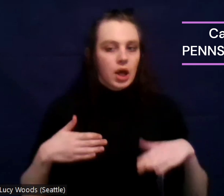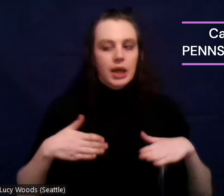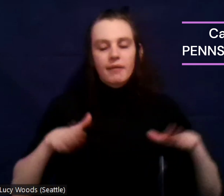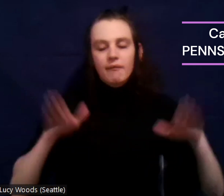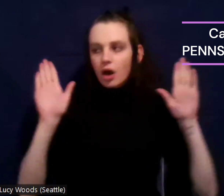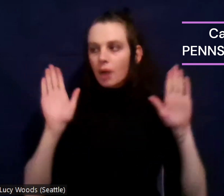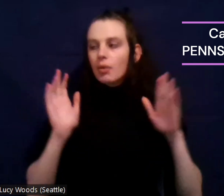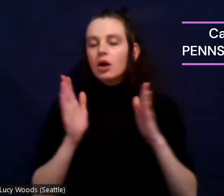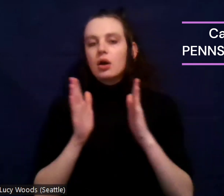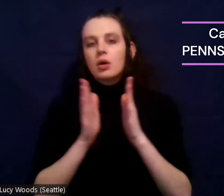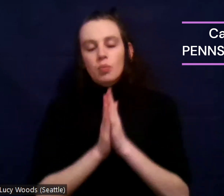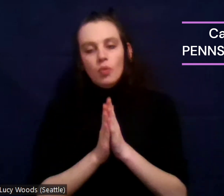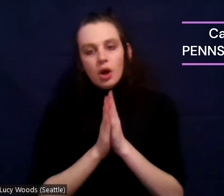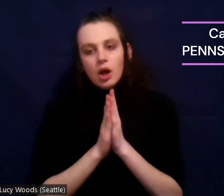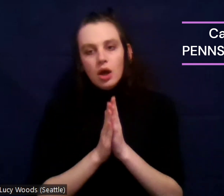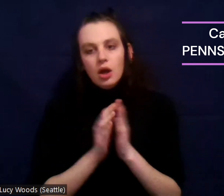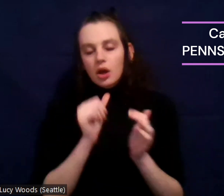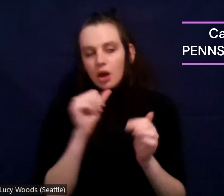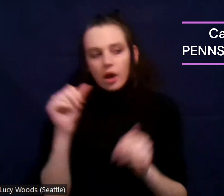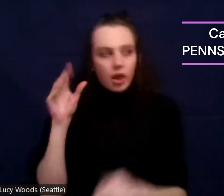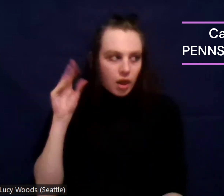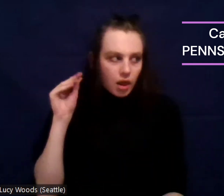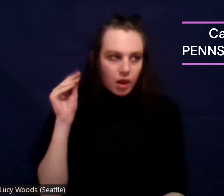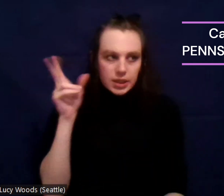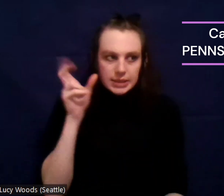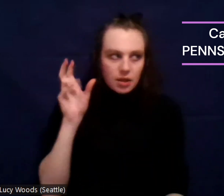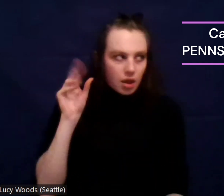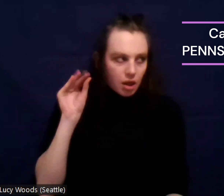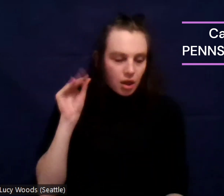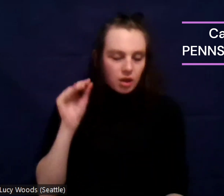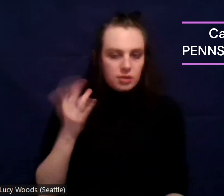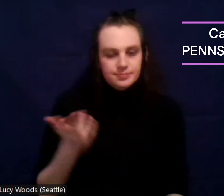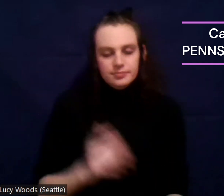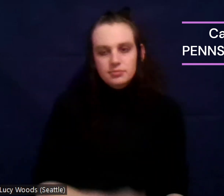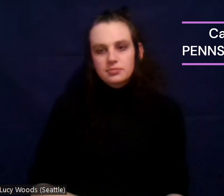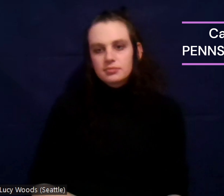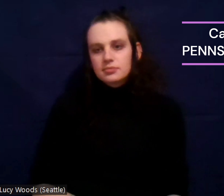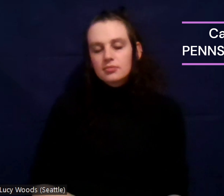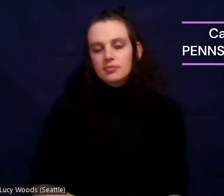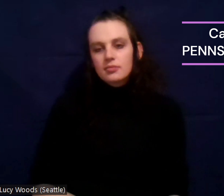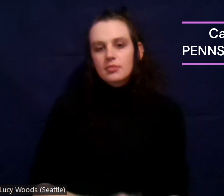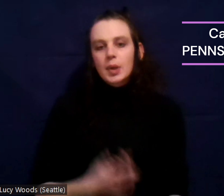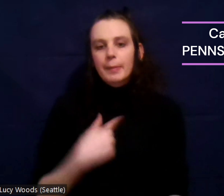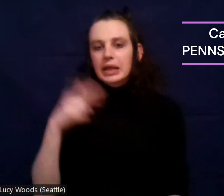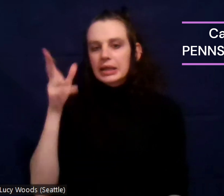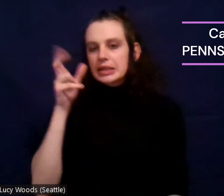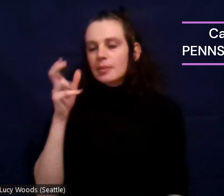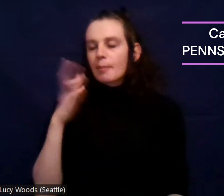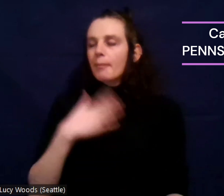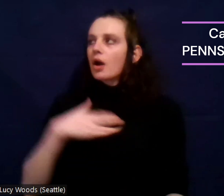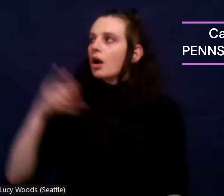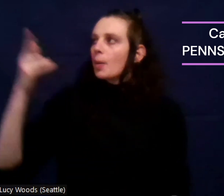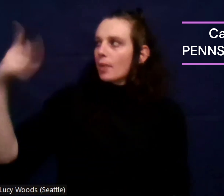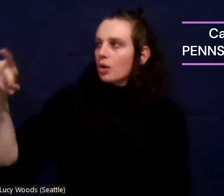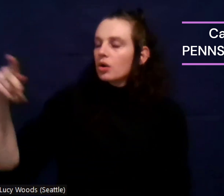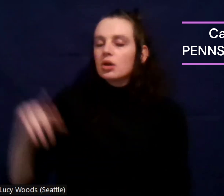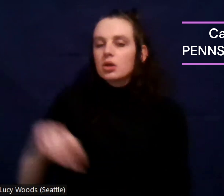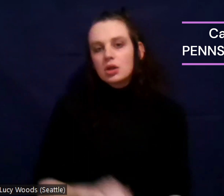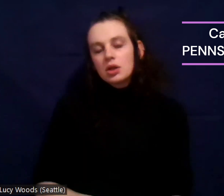don't listen to my disease. And instead, I replace it by listening to my higher power.